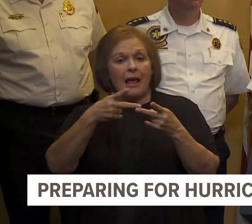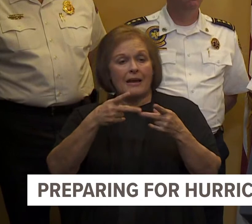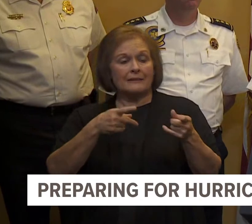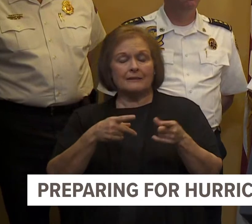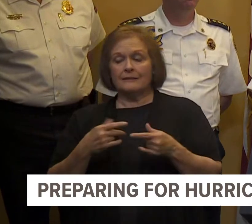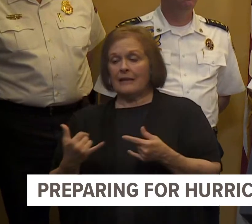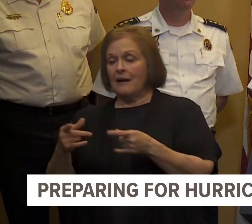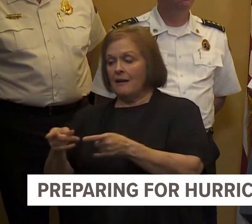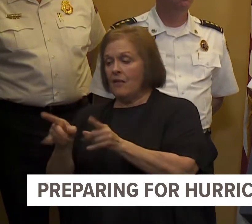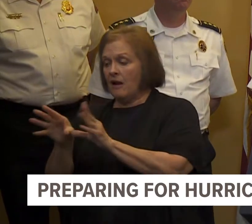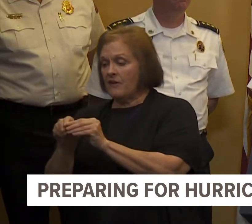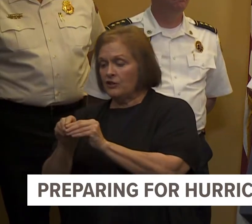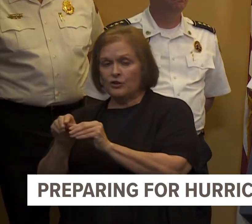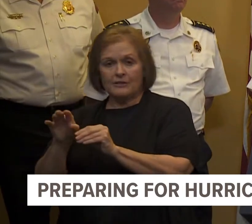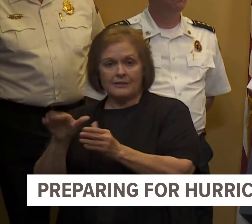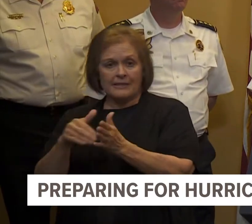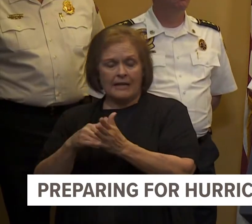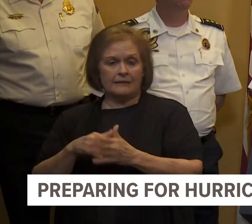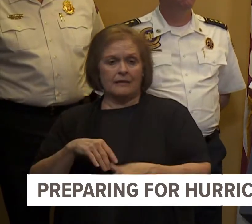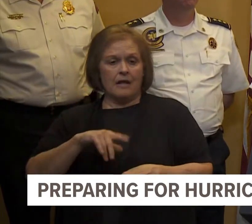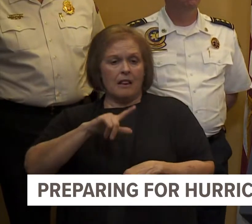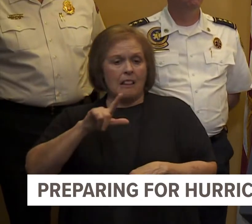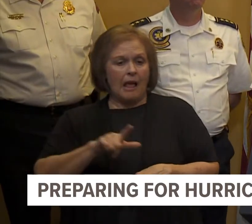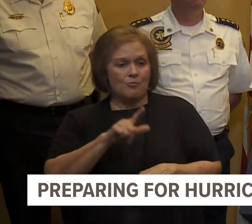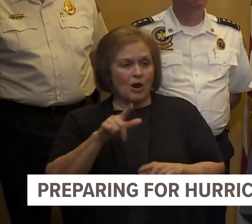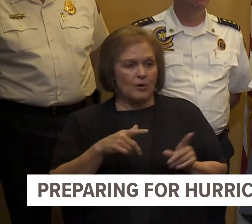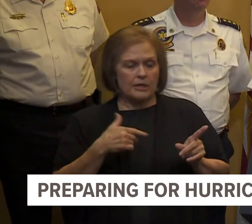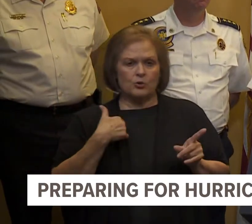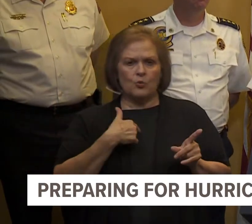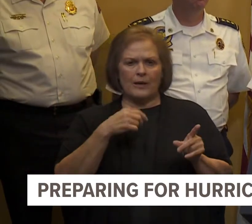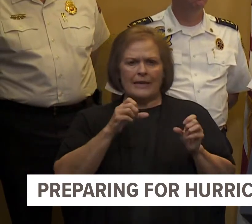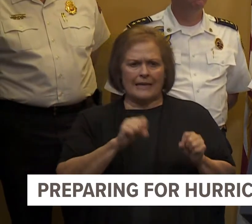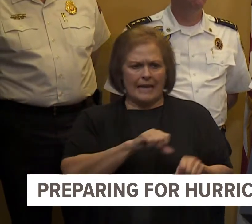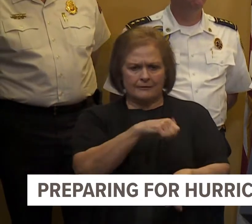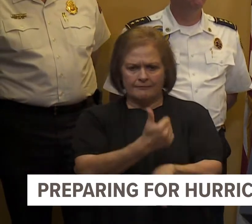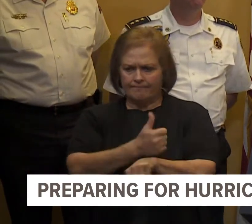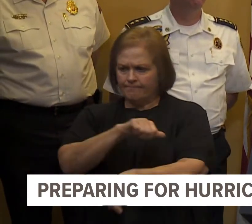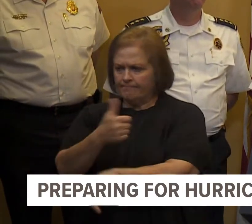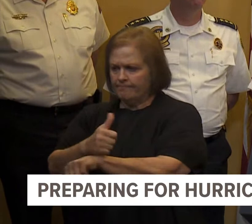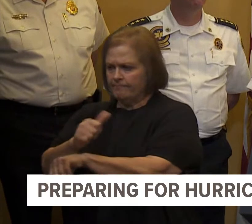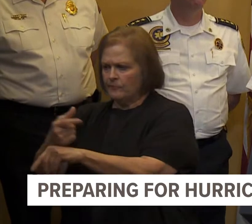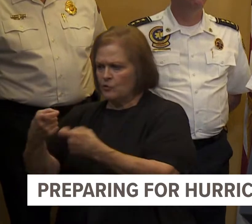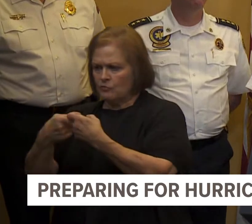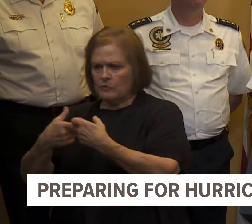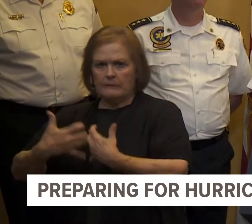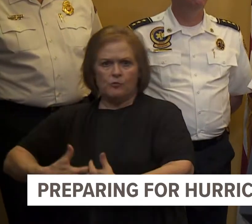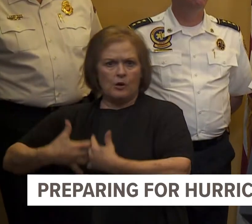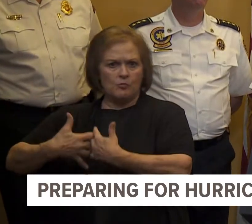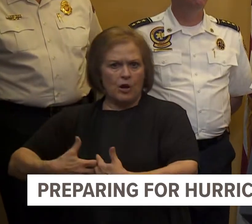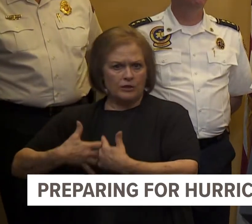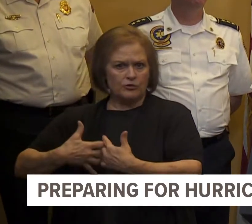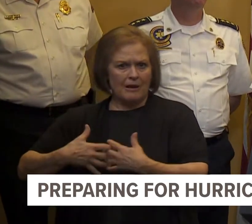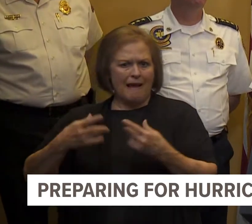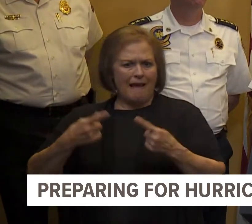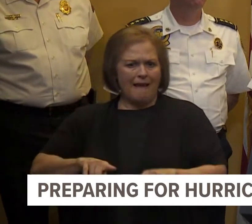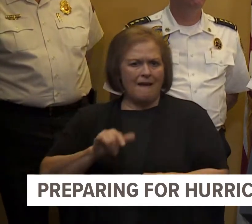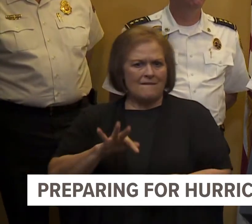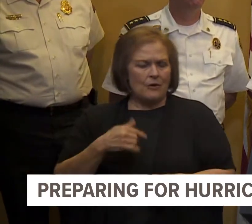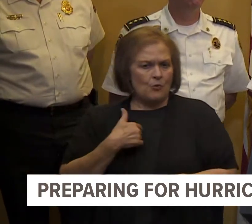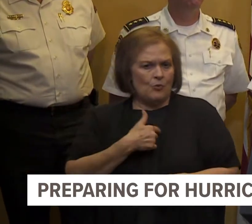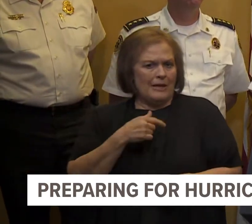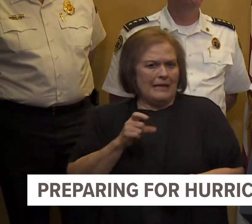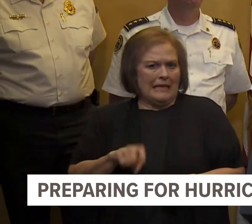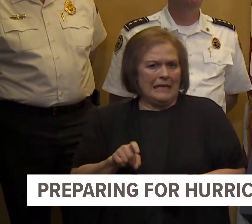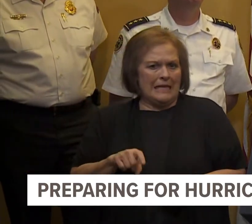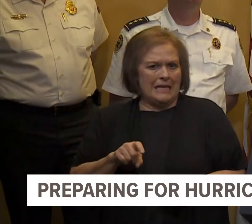convention center, libraries. We have the ability to bring in generators and put power on these buildings in case we need them for